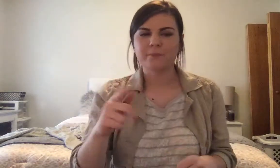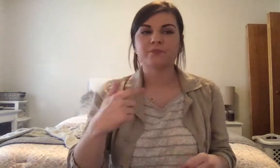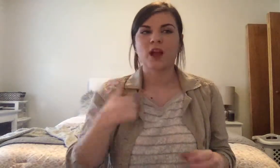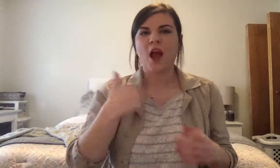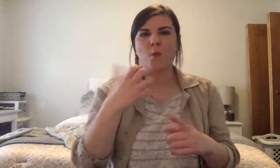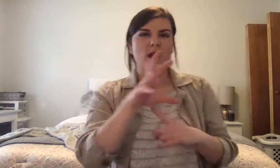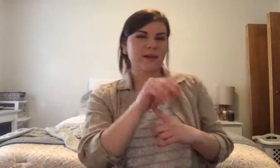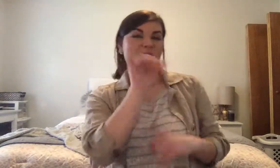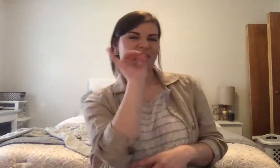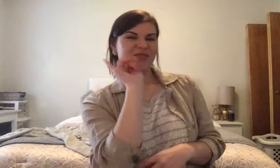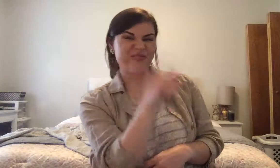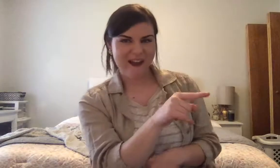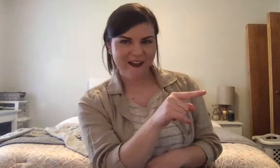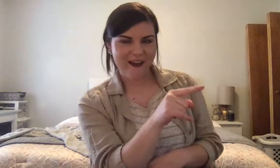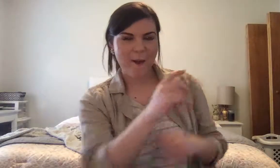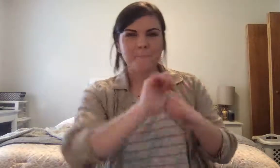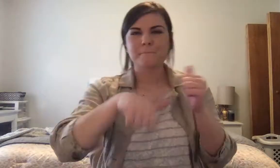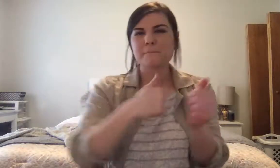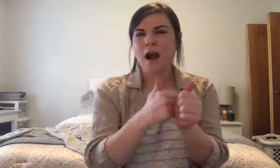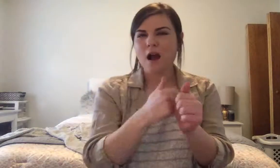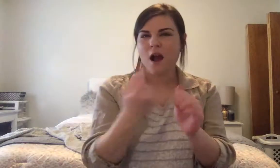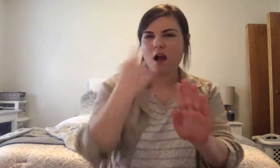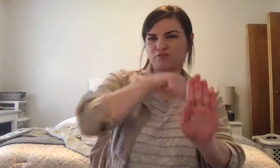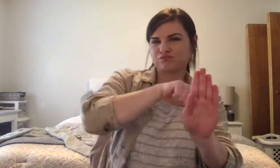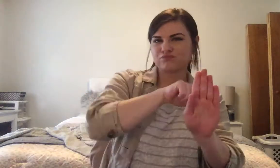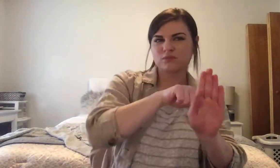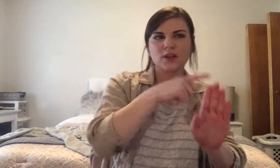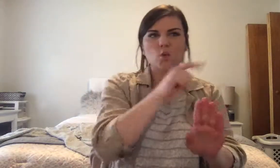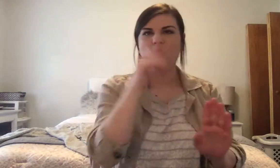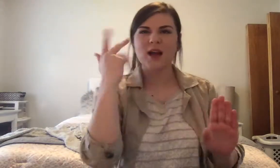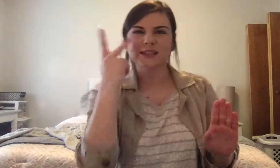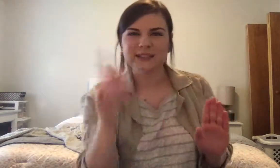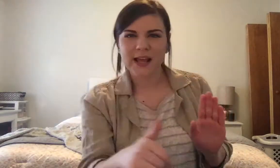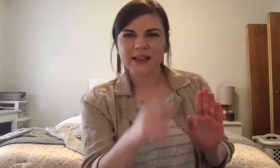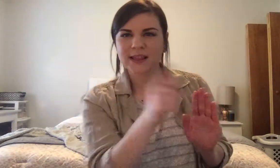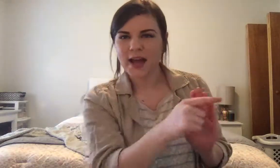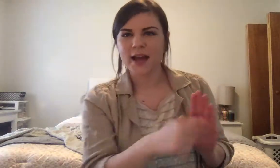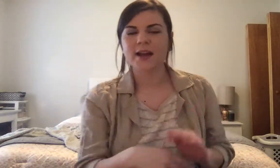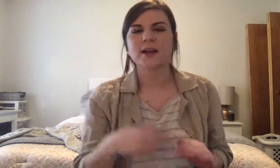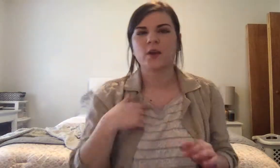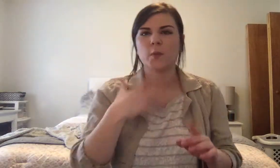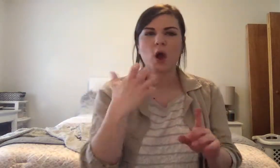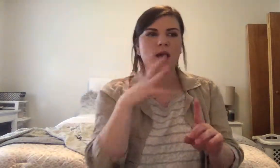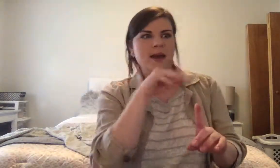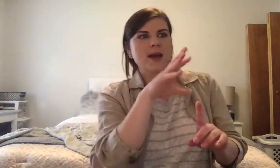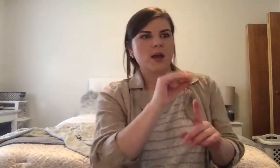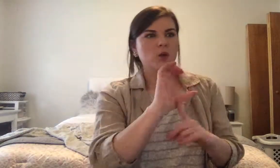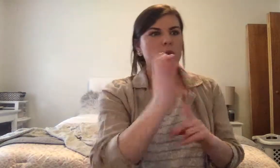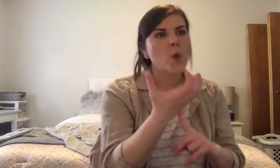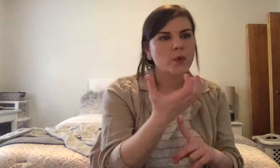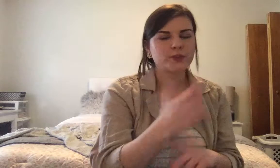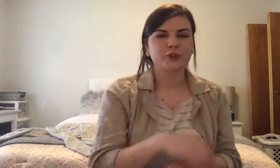that's that skateboarding lifestyle, that skateboarding culture that many people don't see. It's the behind the scenes look at what goes on in